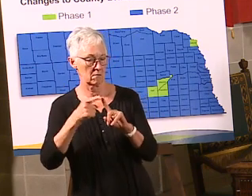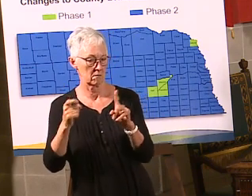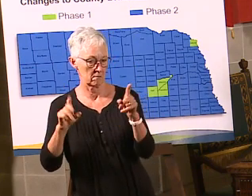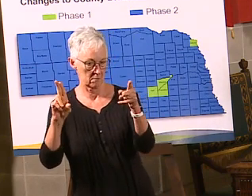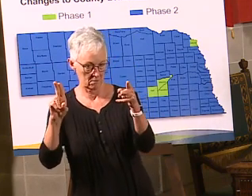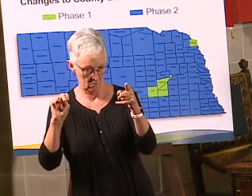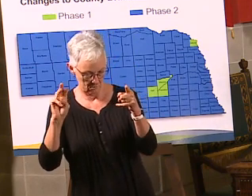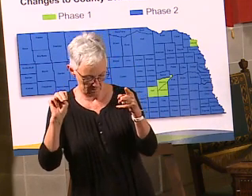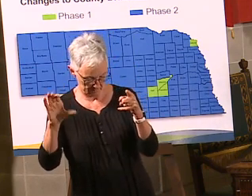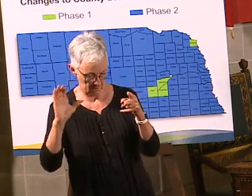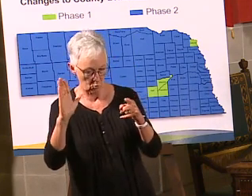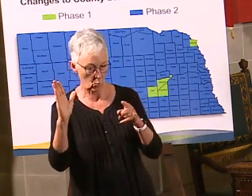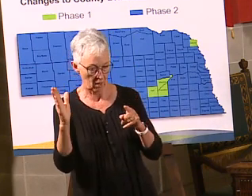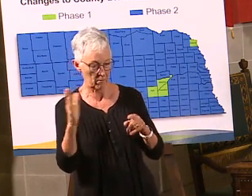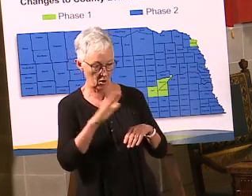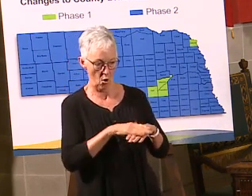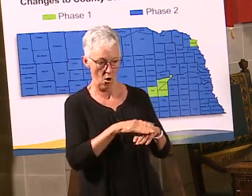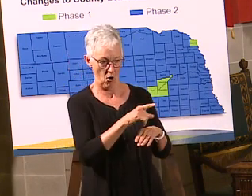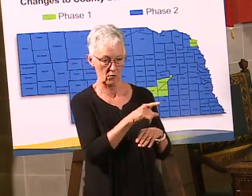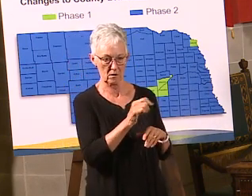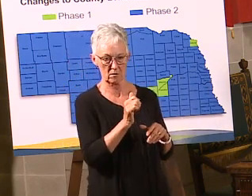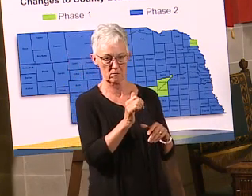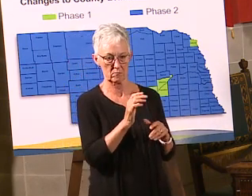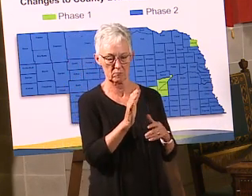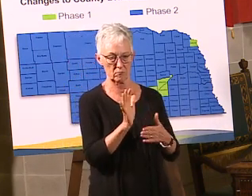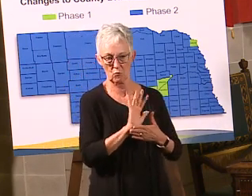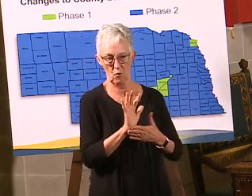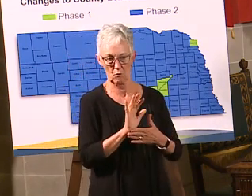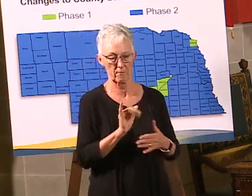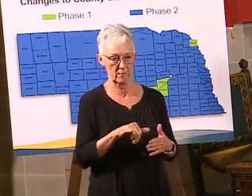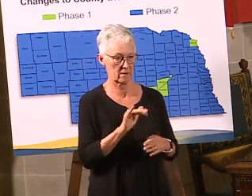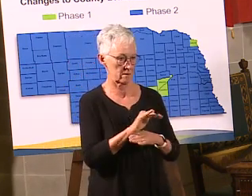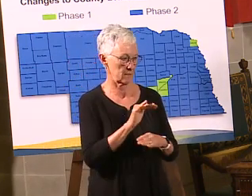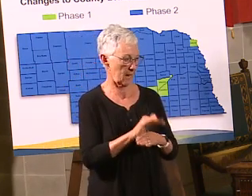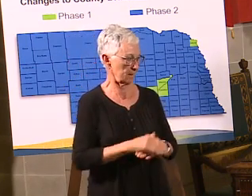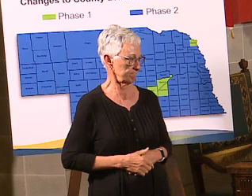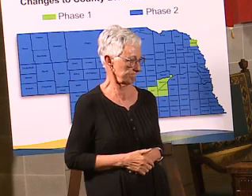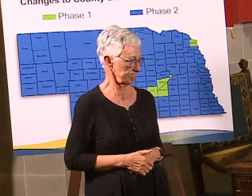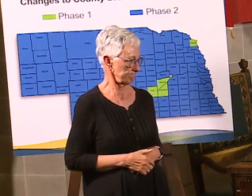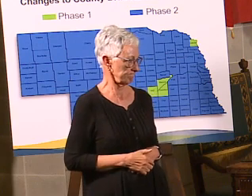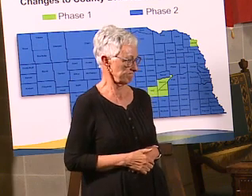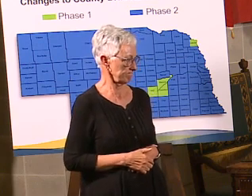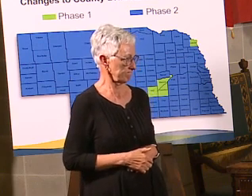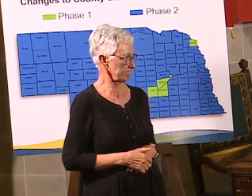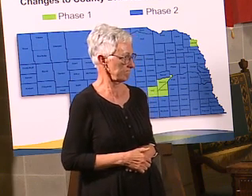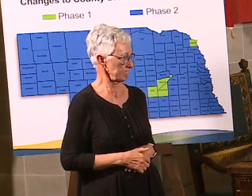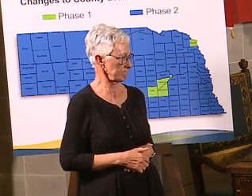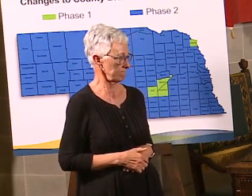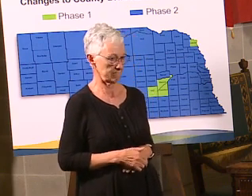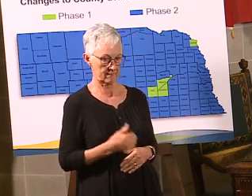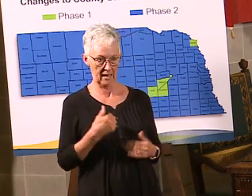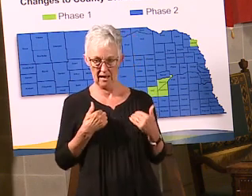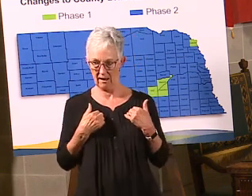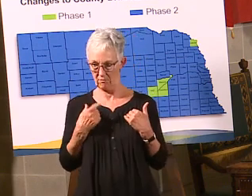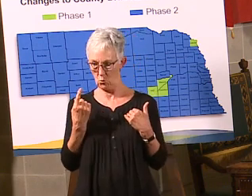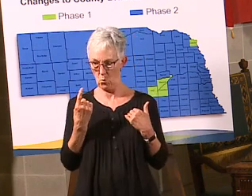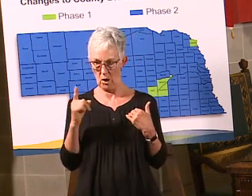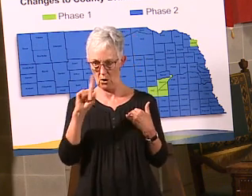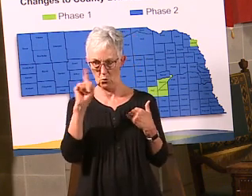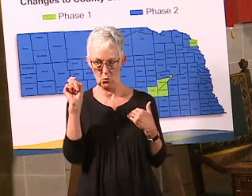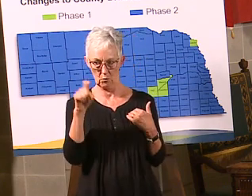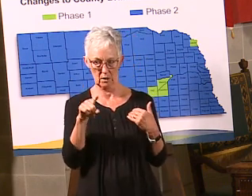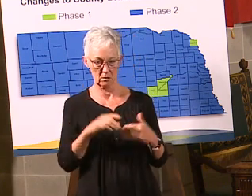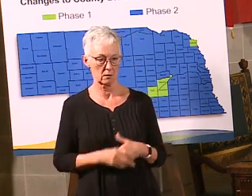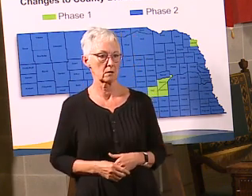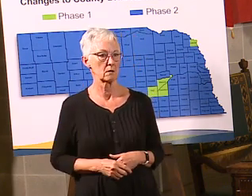talk. And I think that covers it for our announcements. I've got a question here, and I think we might have a couple more,